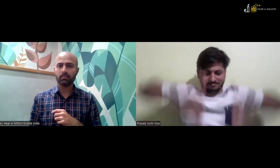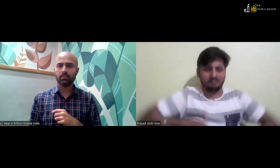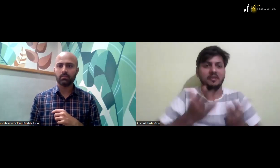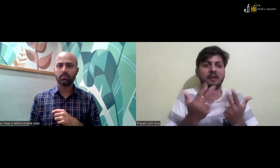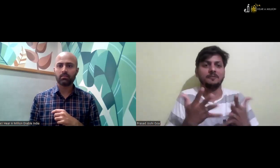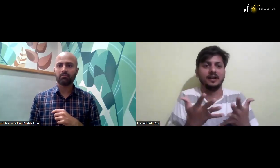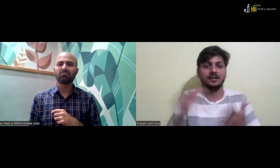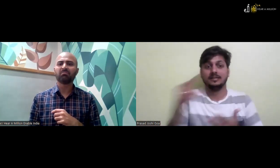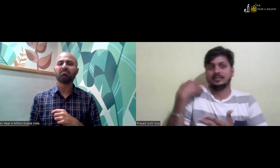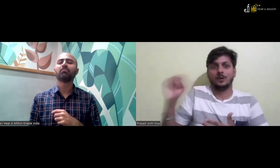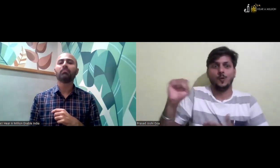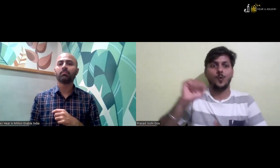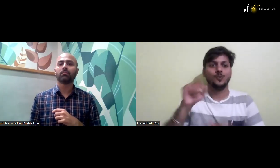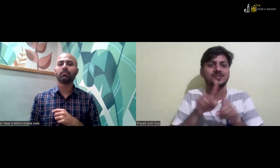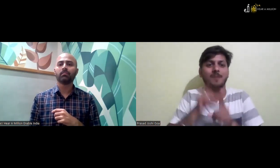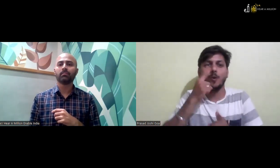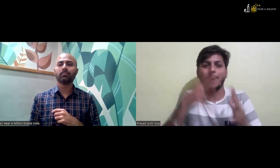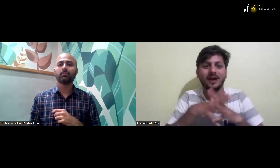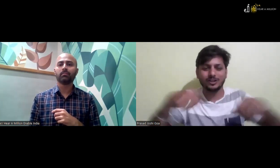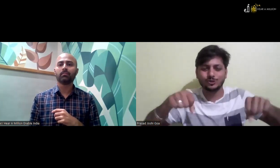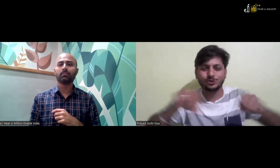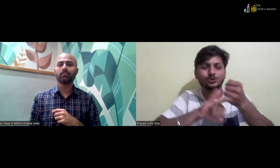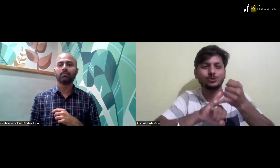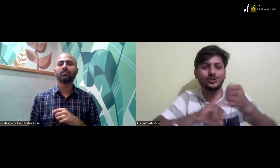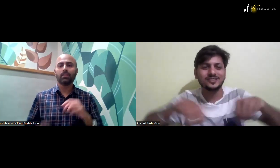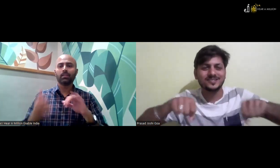on scooty it was difficult to carry